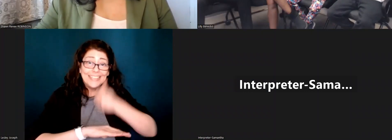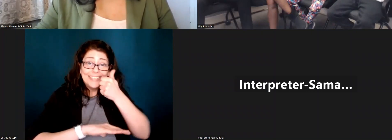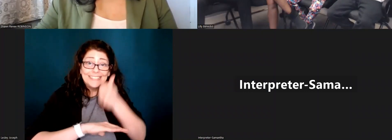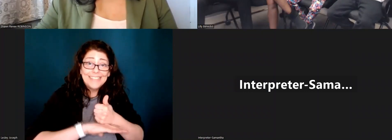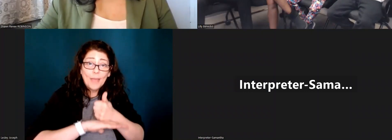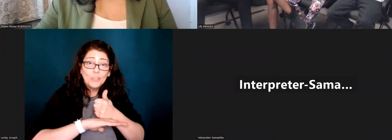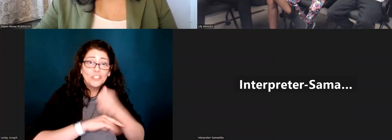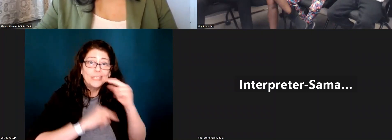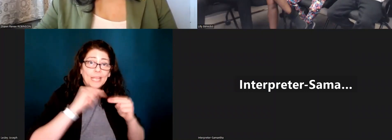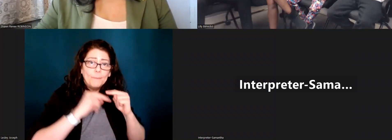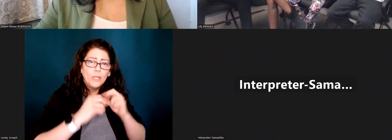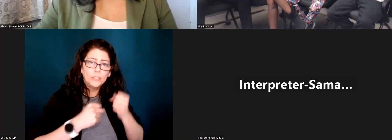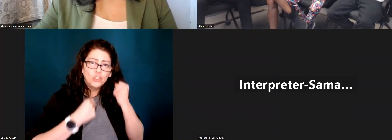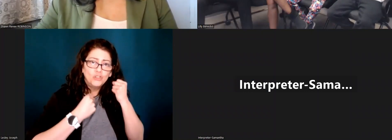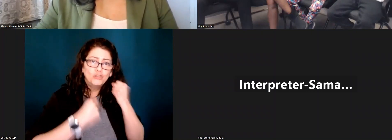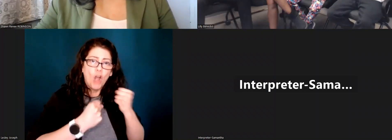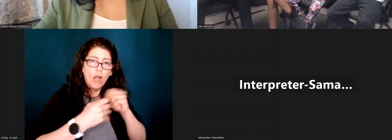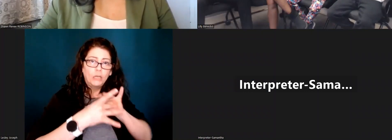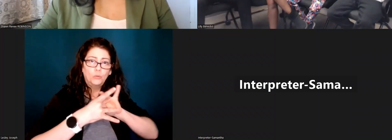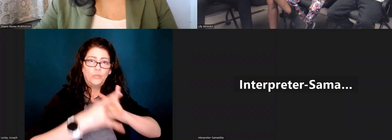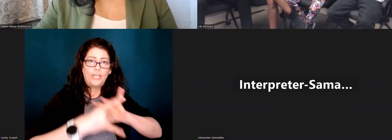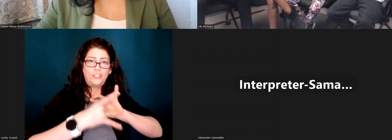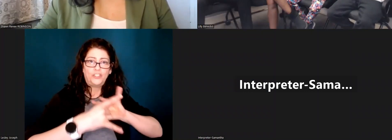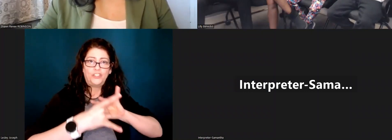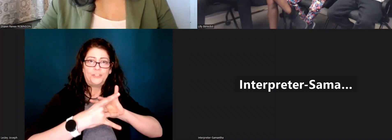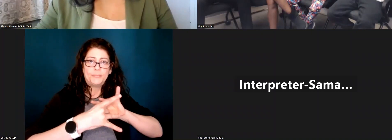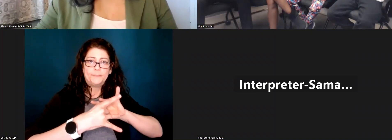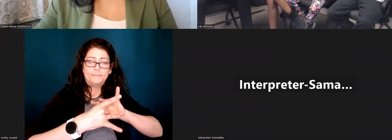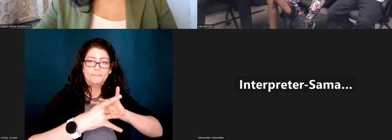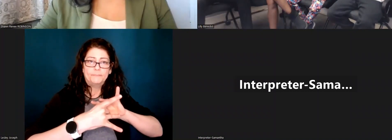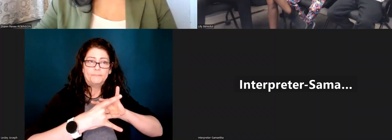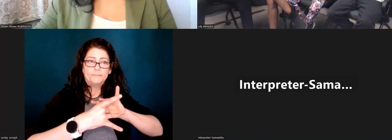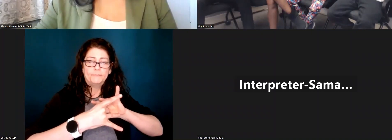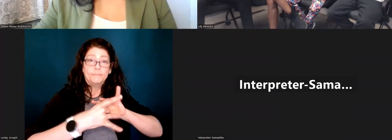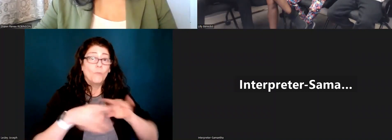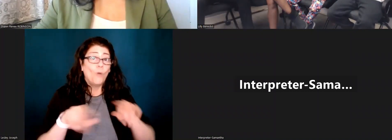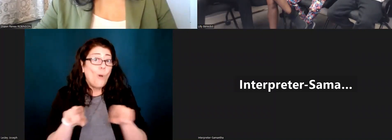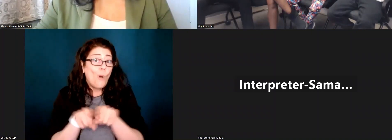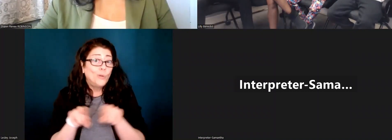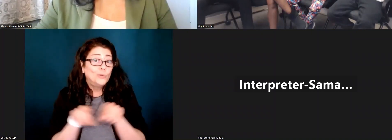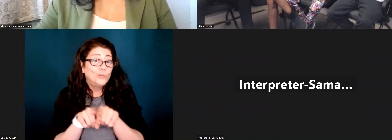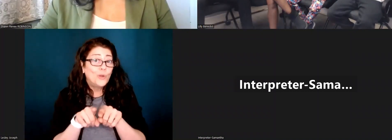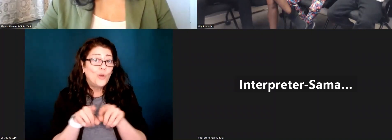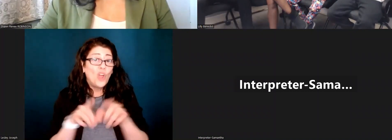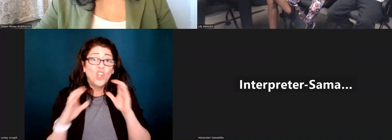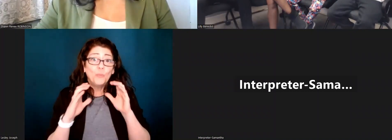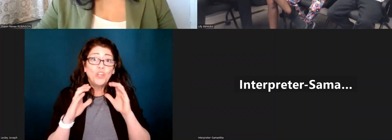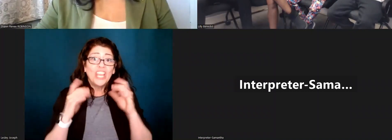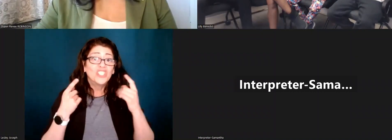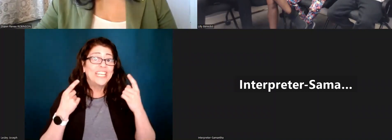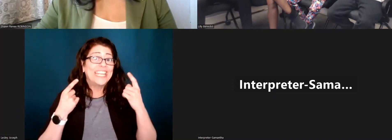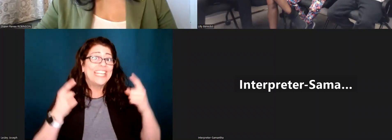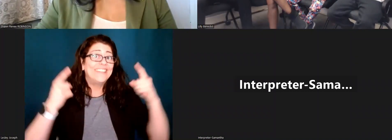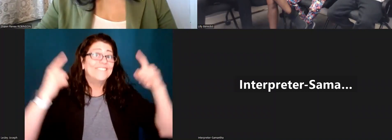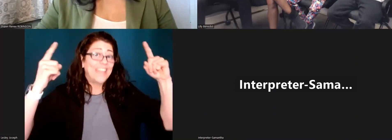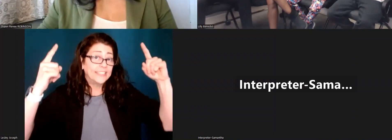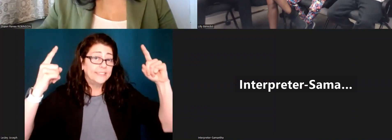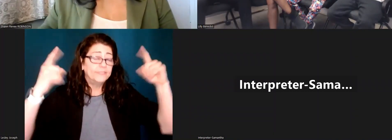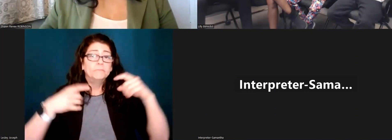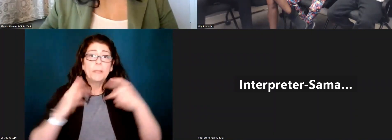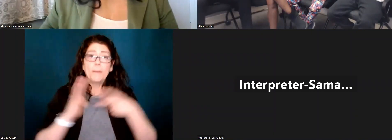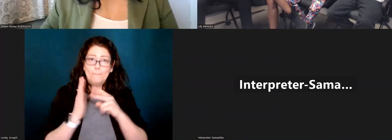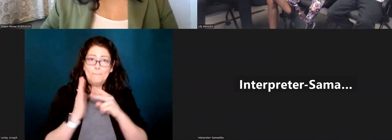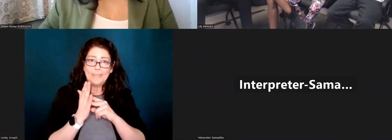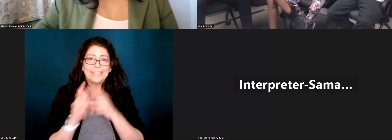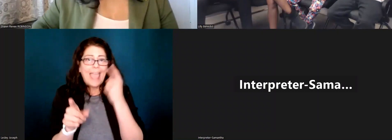strong relationships. In addition, effective communication ensures that accurate information is